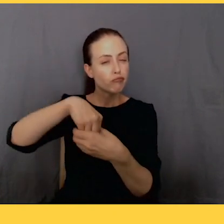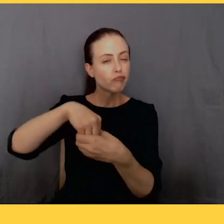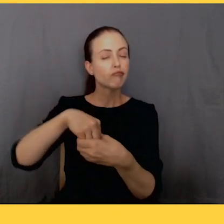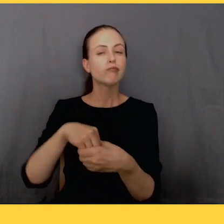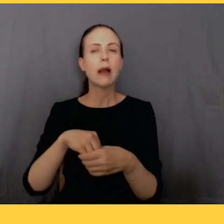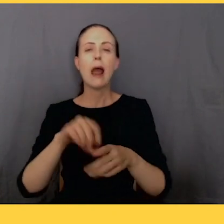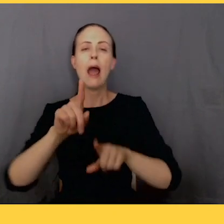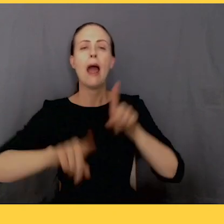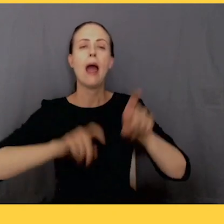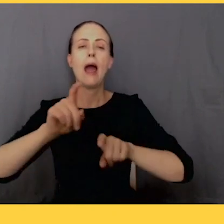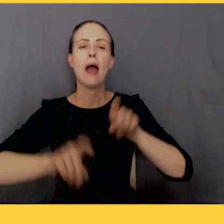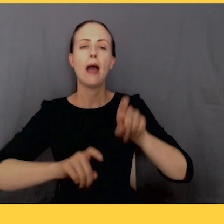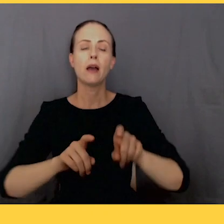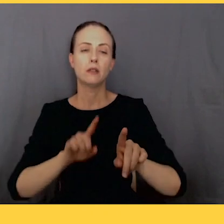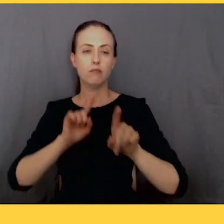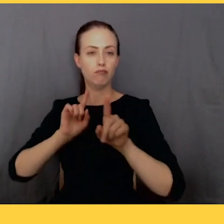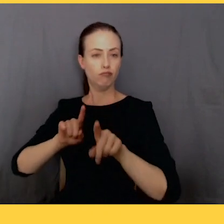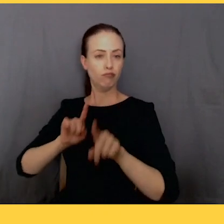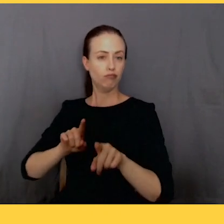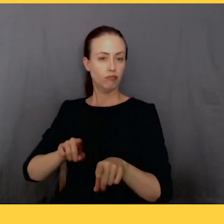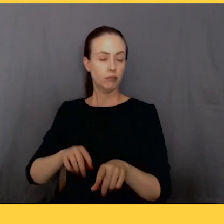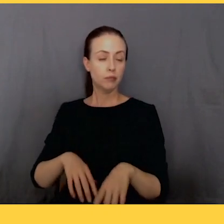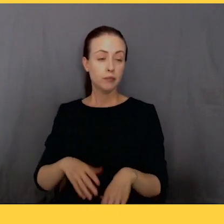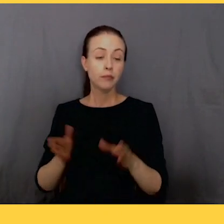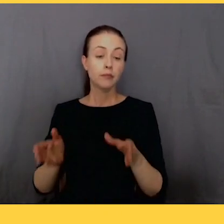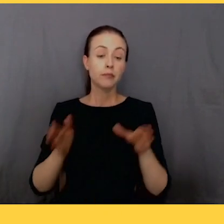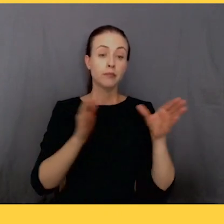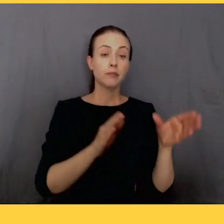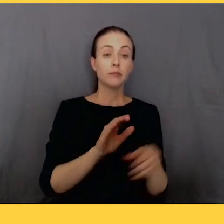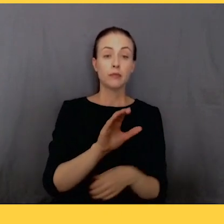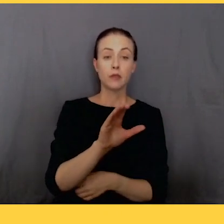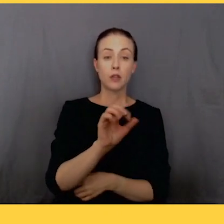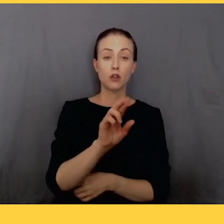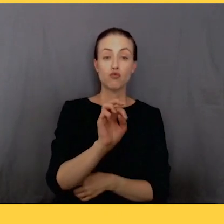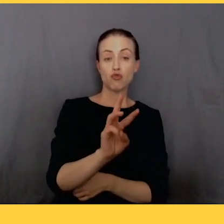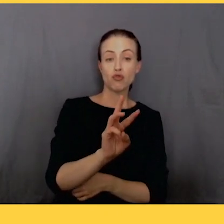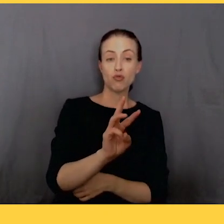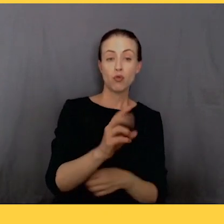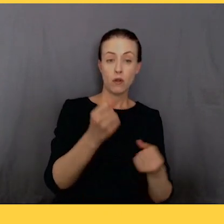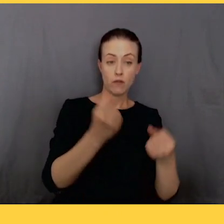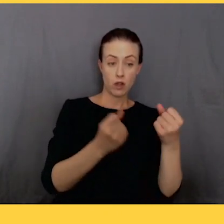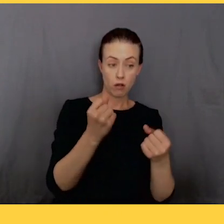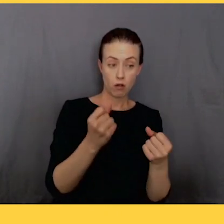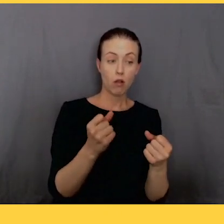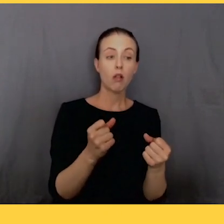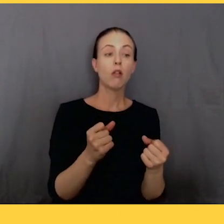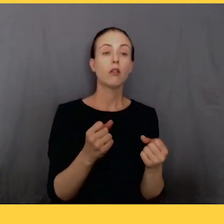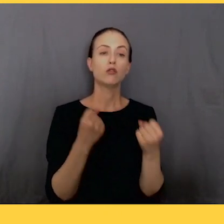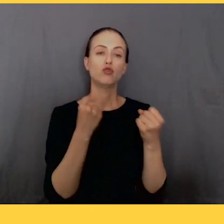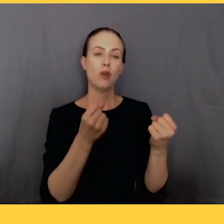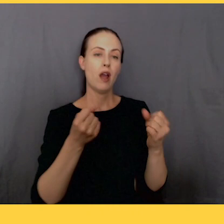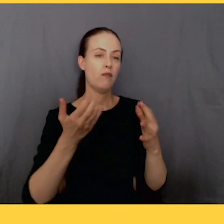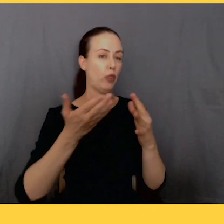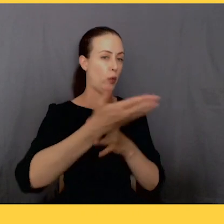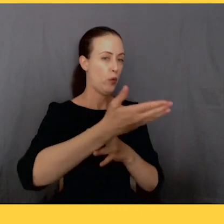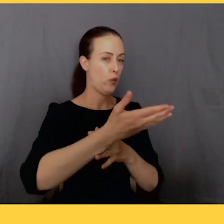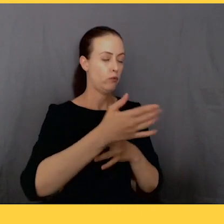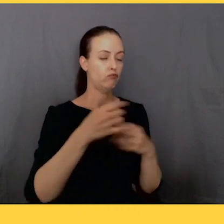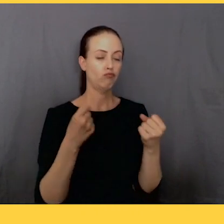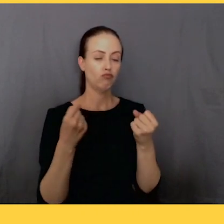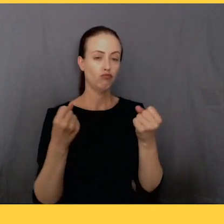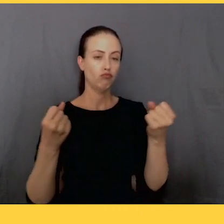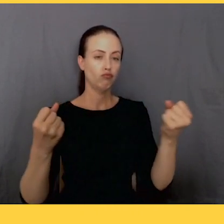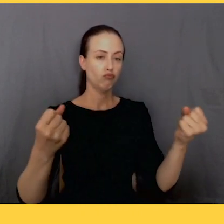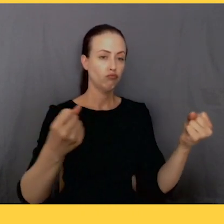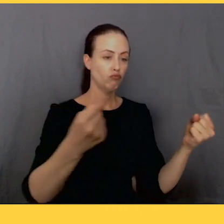the other site where we had a community crew vehicle, we did a drive-through option instead. where our employees